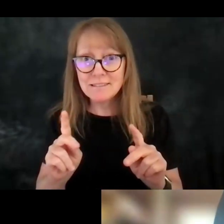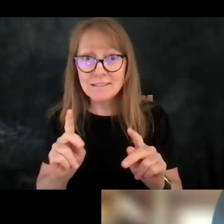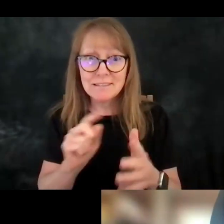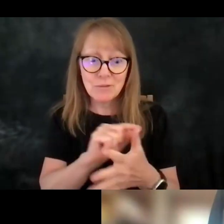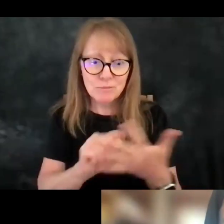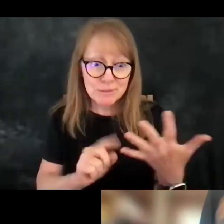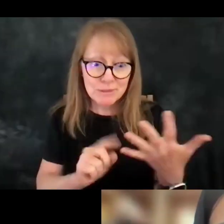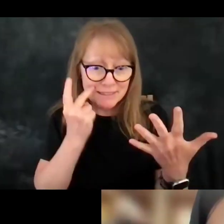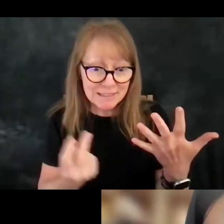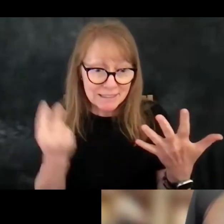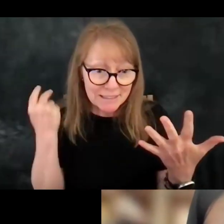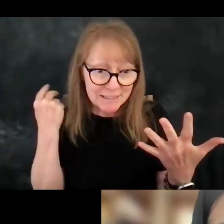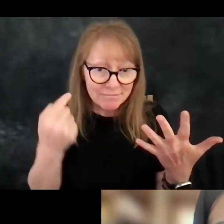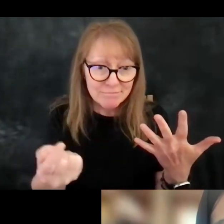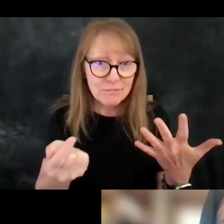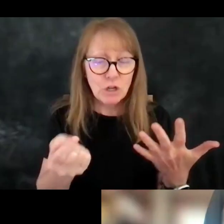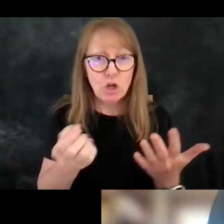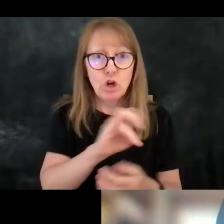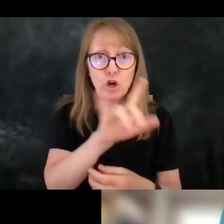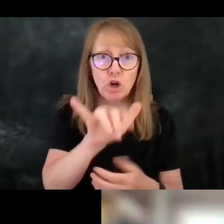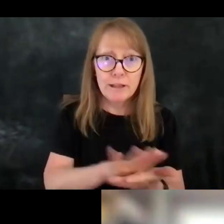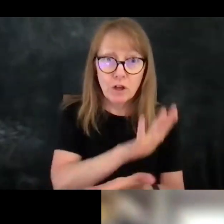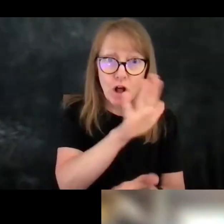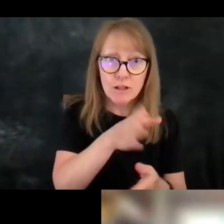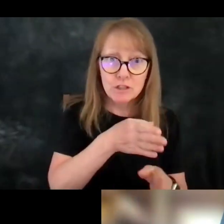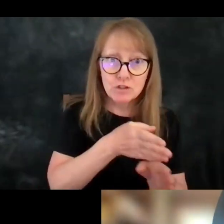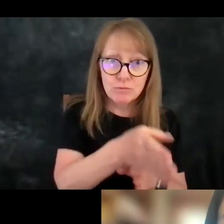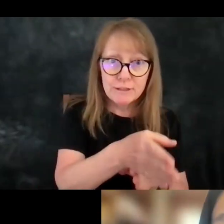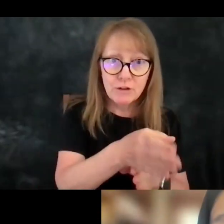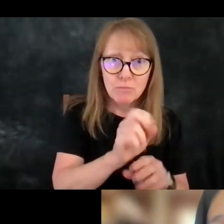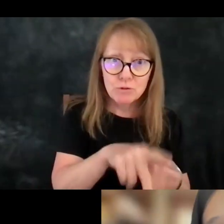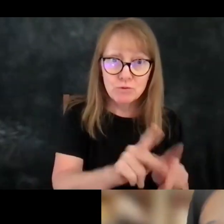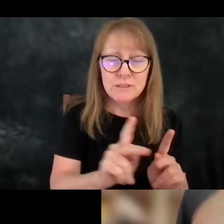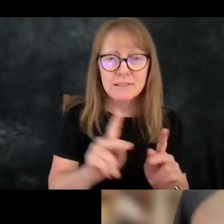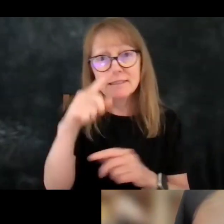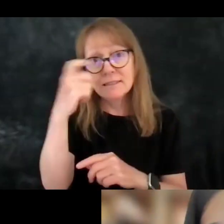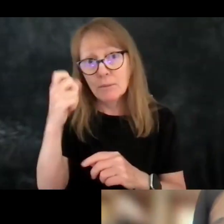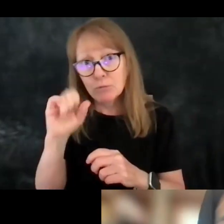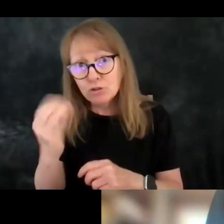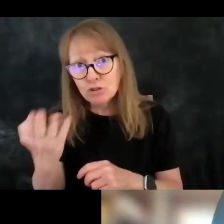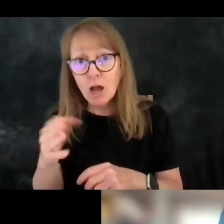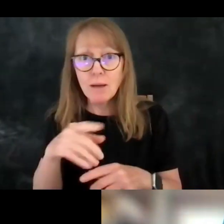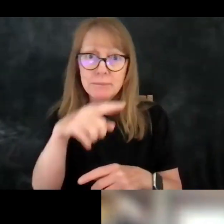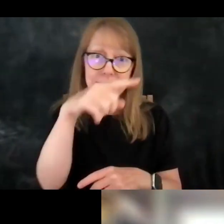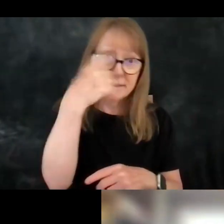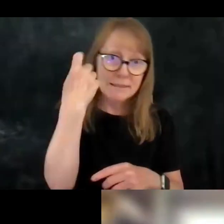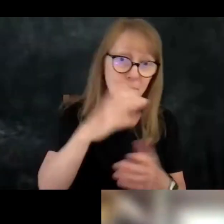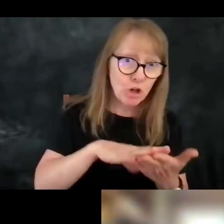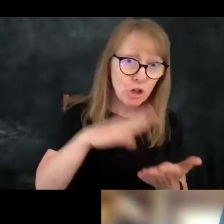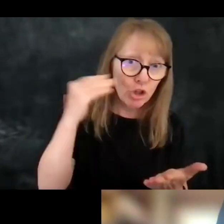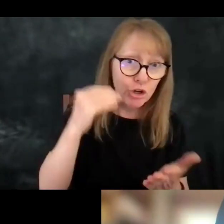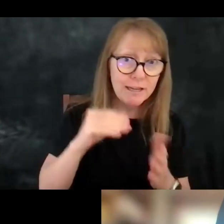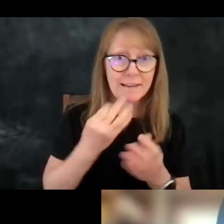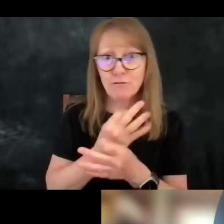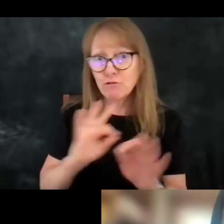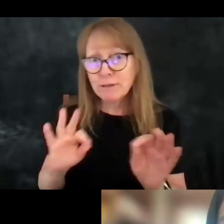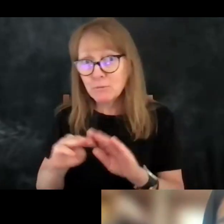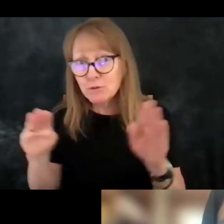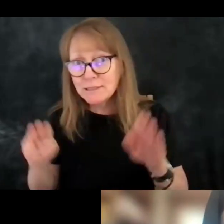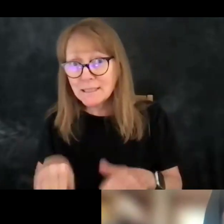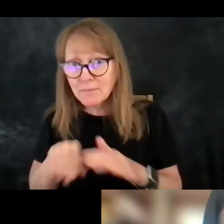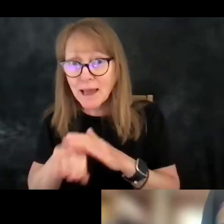early college and career opportunities, summer jobs, summer learning, free museum